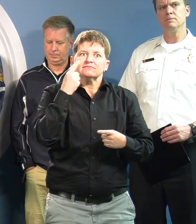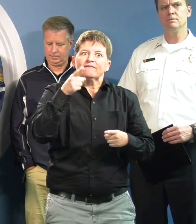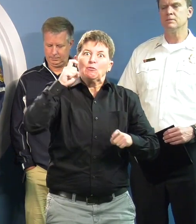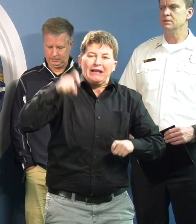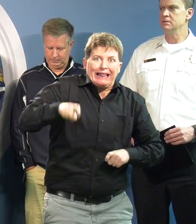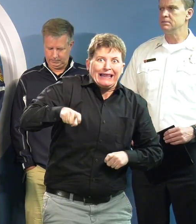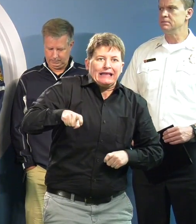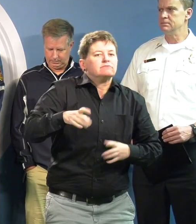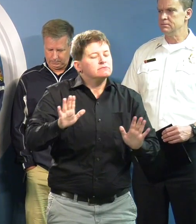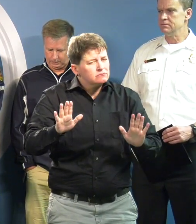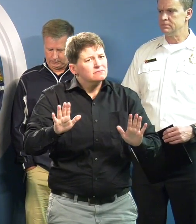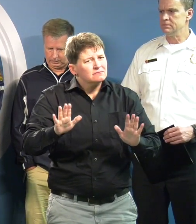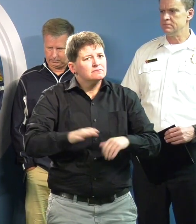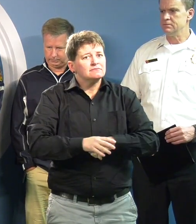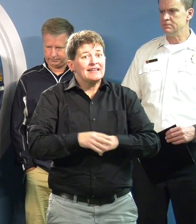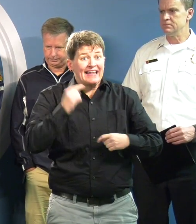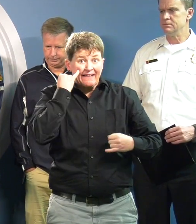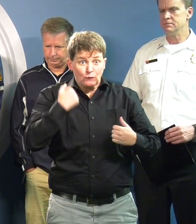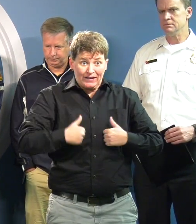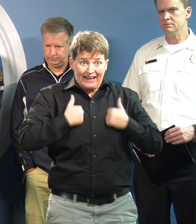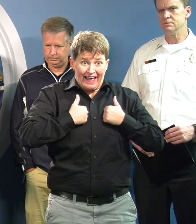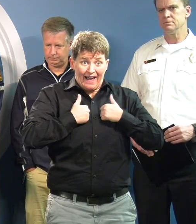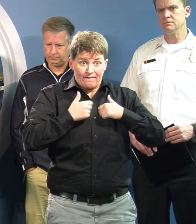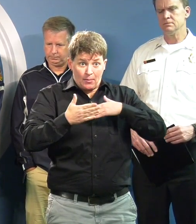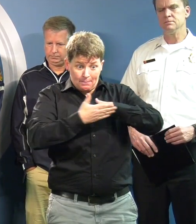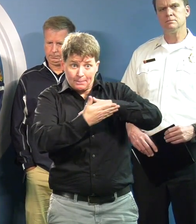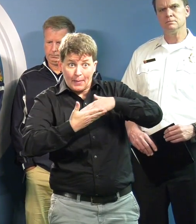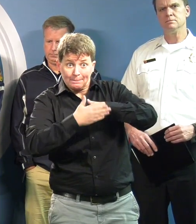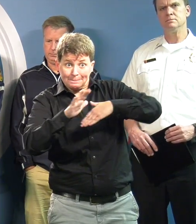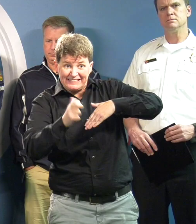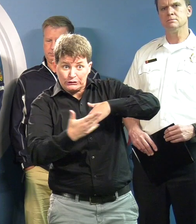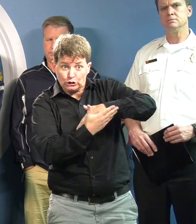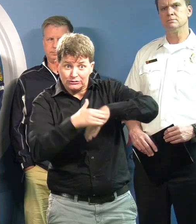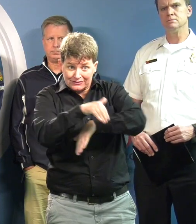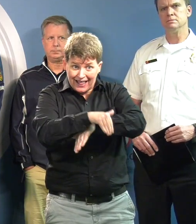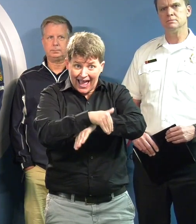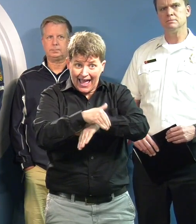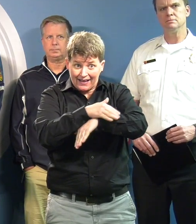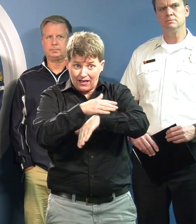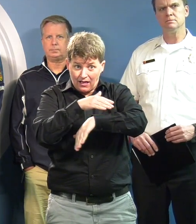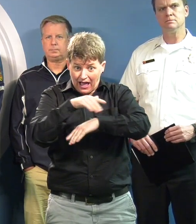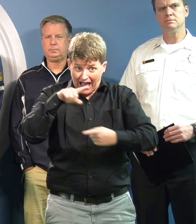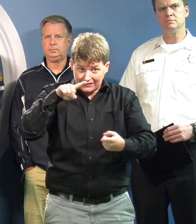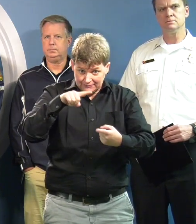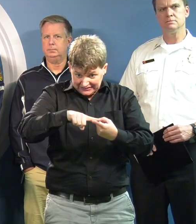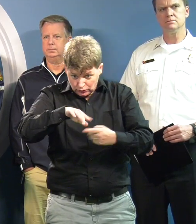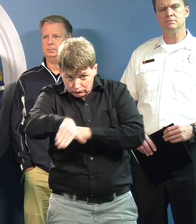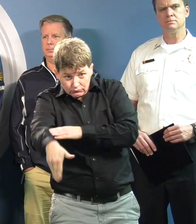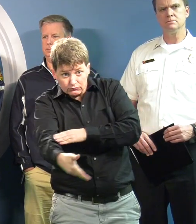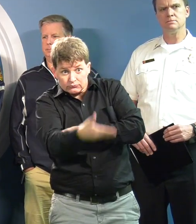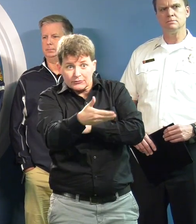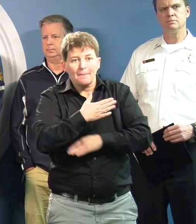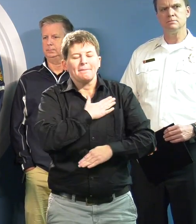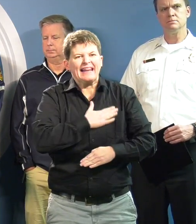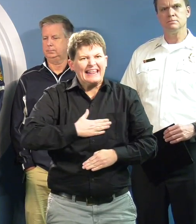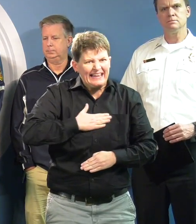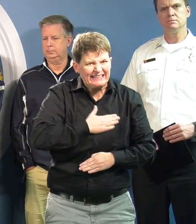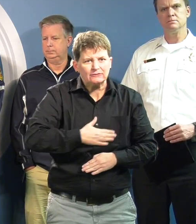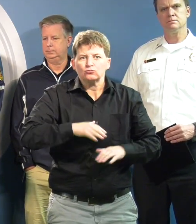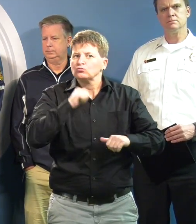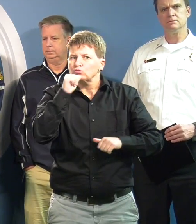beaches, tonight from 10 p.m. to the early morning hours, please stay off the beach and away from beach access